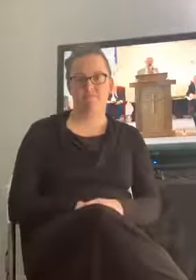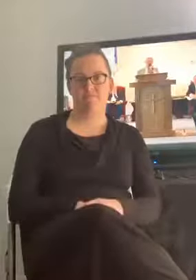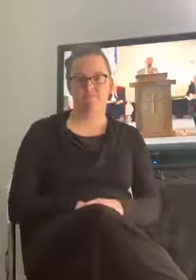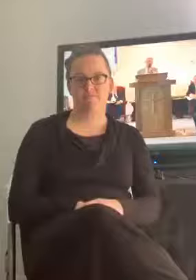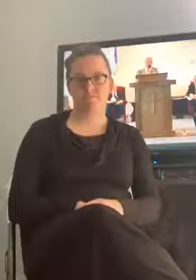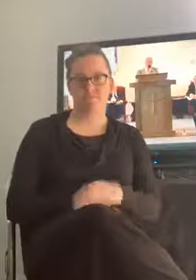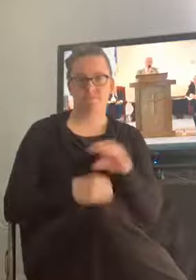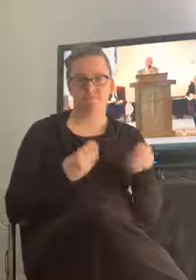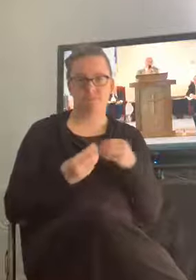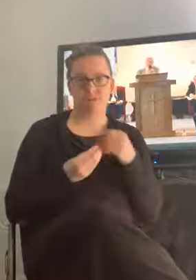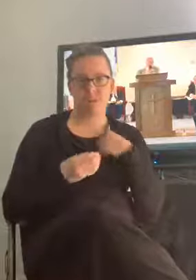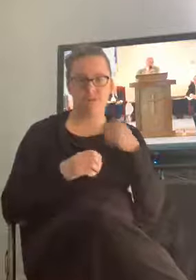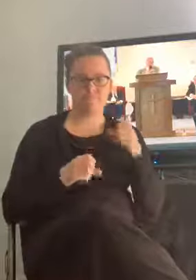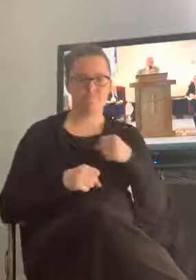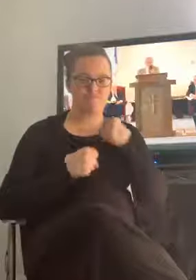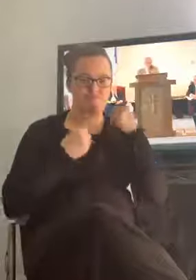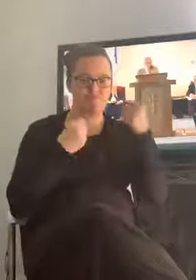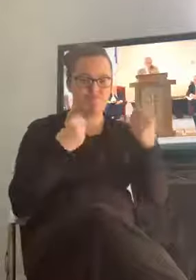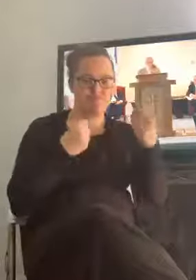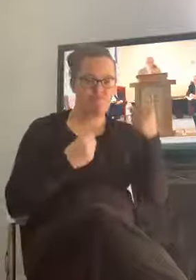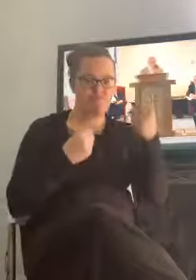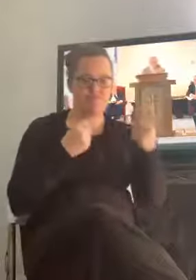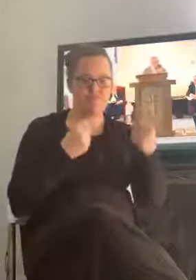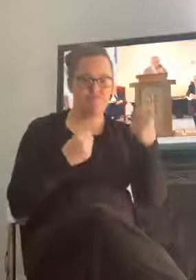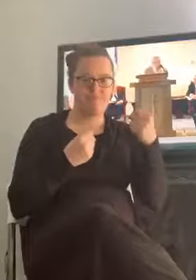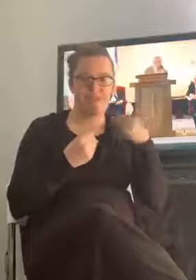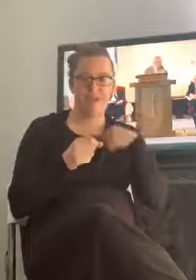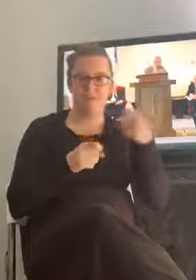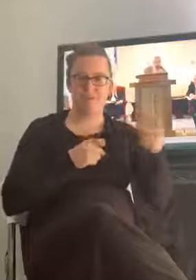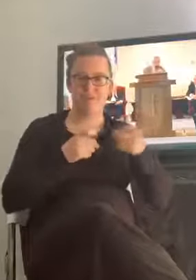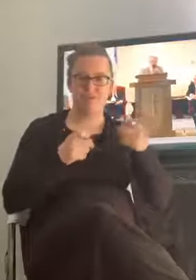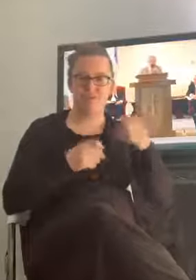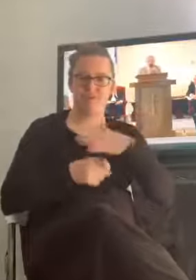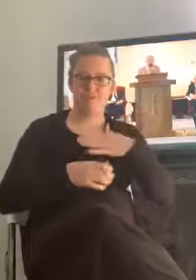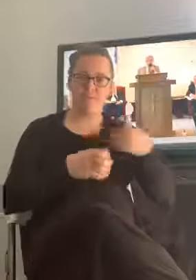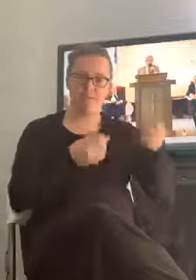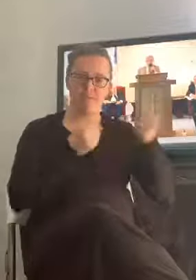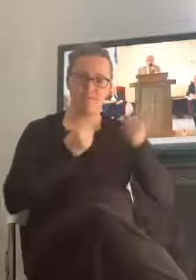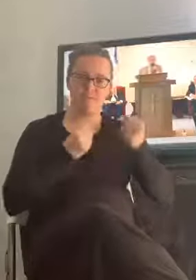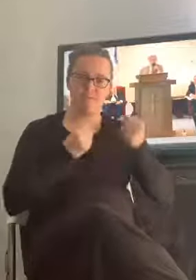When I'm driving down the road, I'm in control of my car. Right.